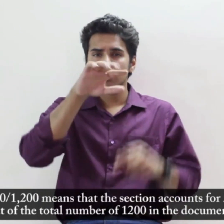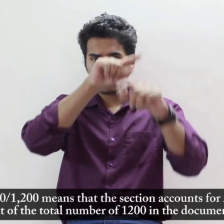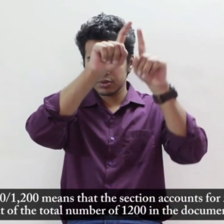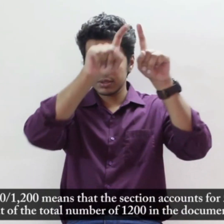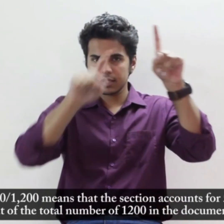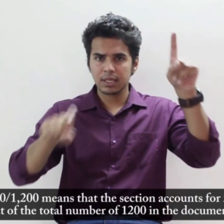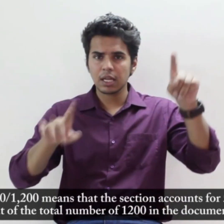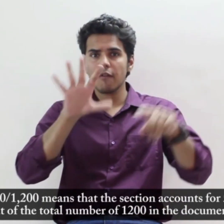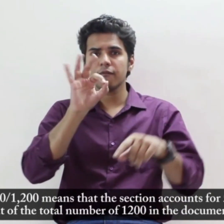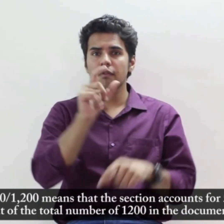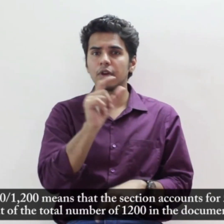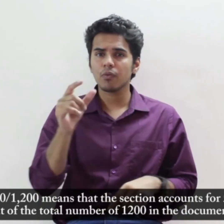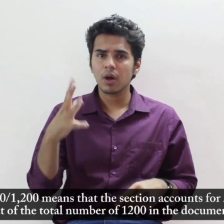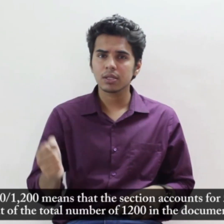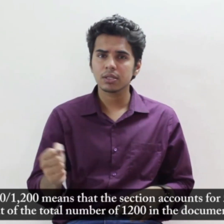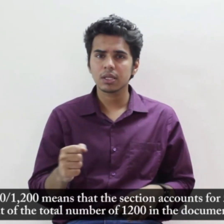1200 in the document.